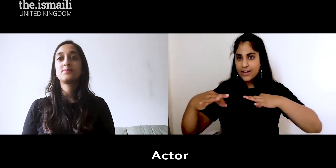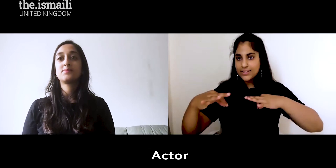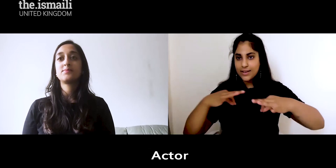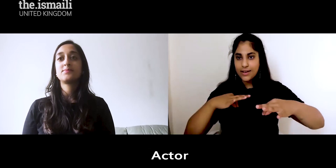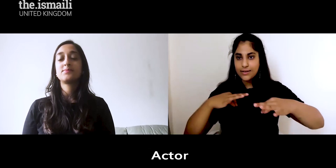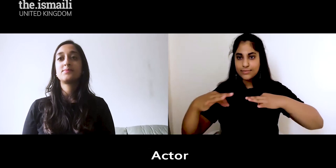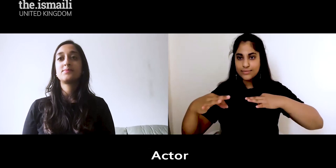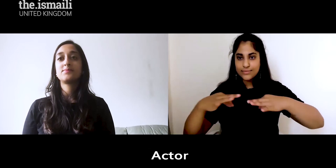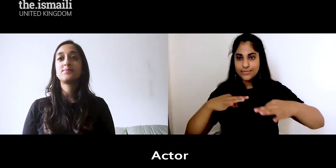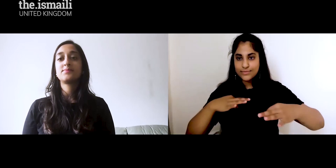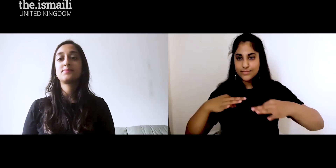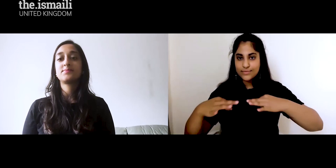Actor.